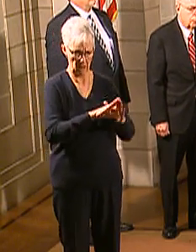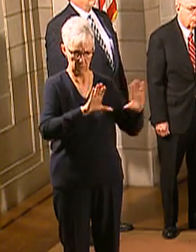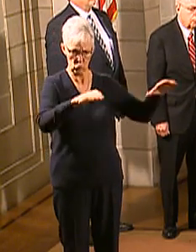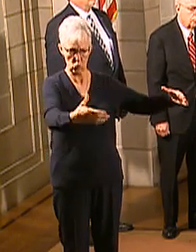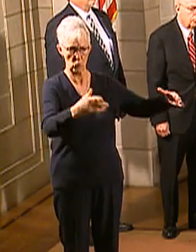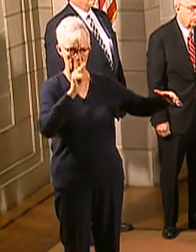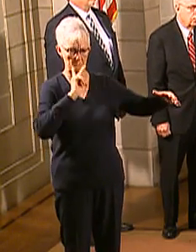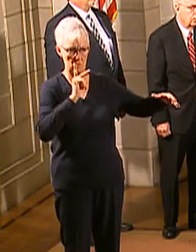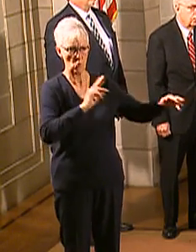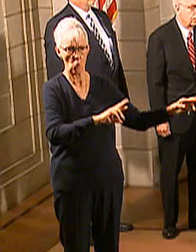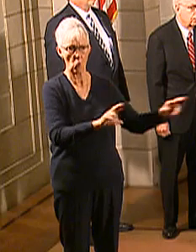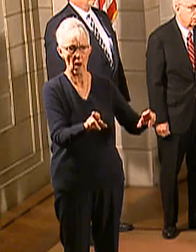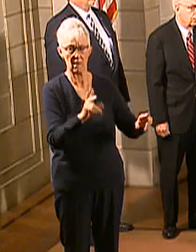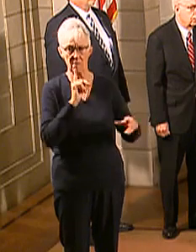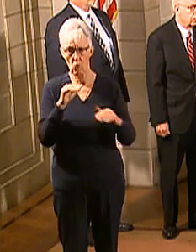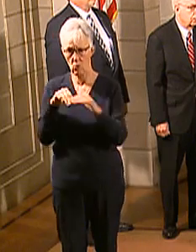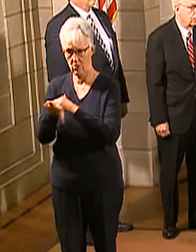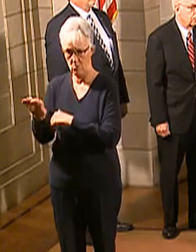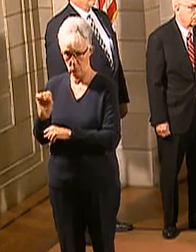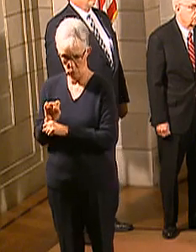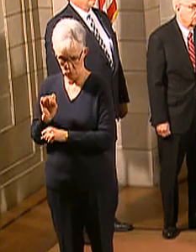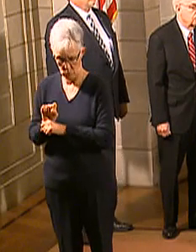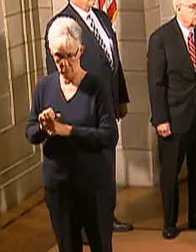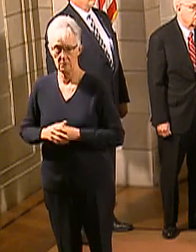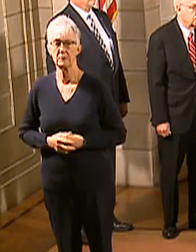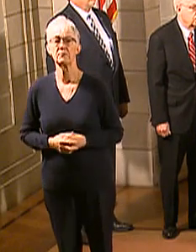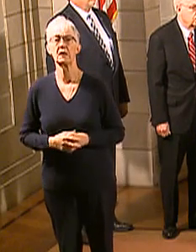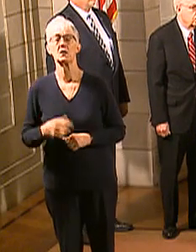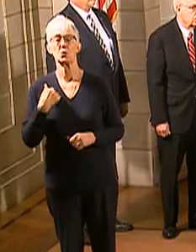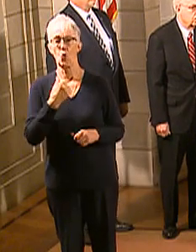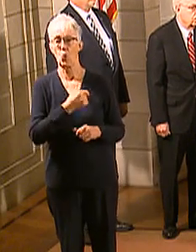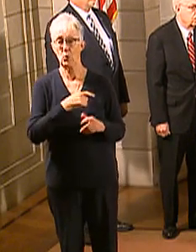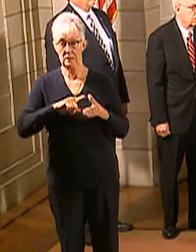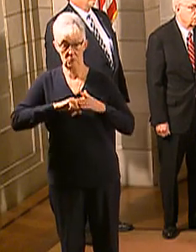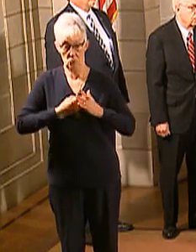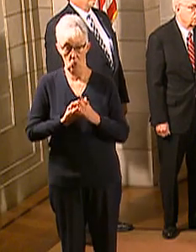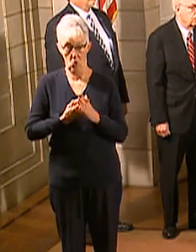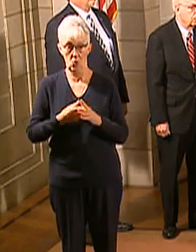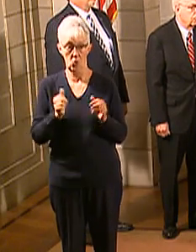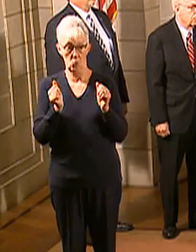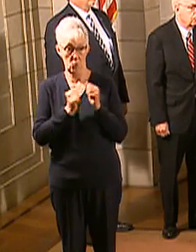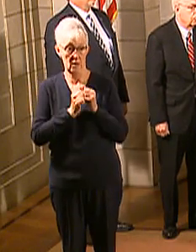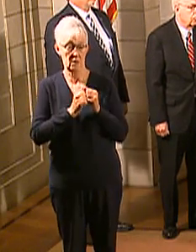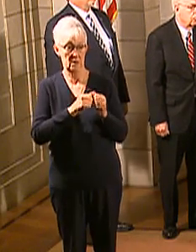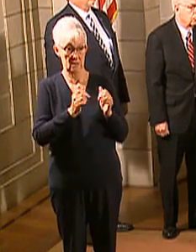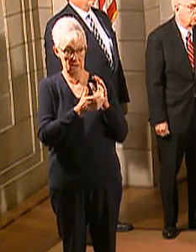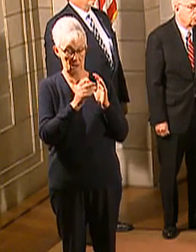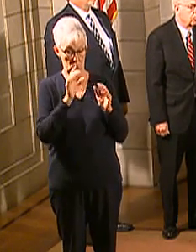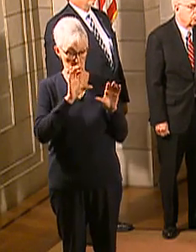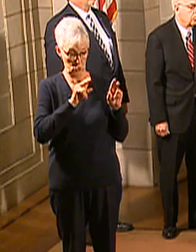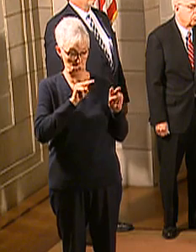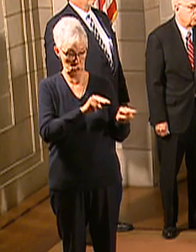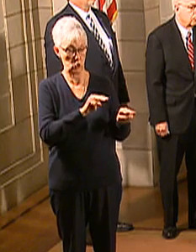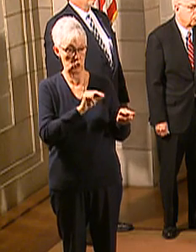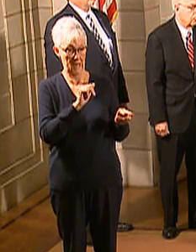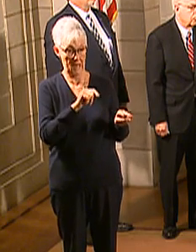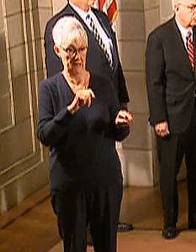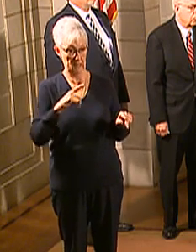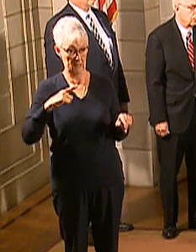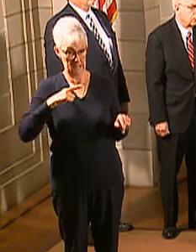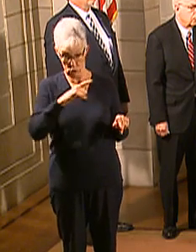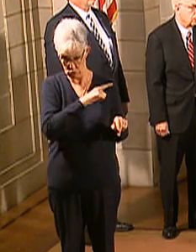creating a career path pipeline here at the state of Nebraska. It starts with our Developing Youth Talent Initiative, which we launched with the legislature